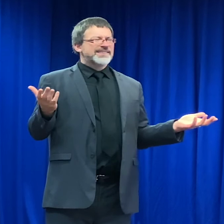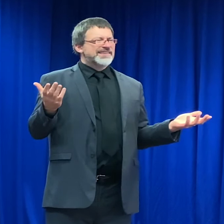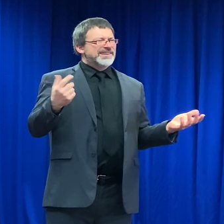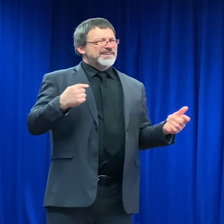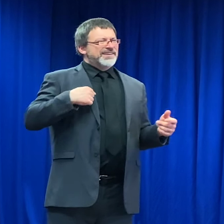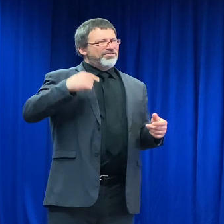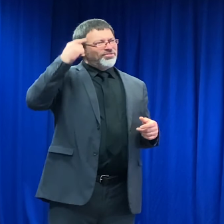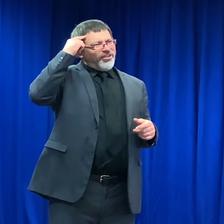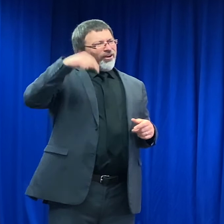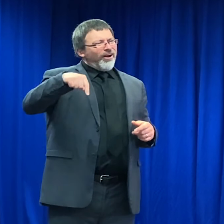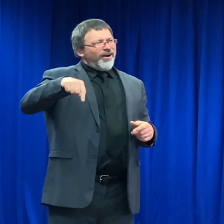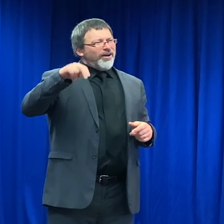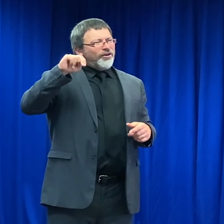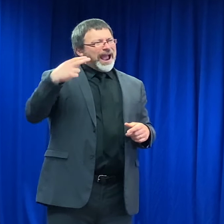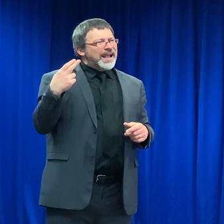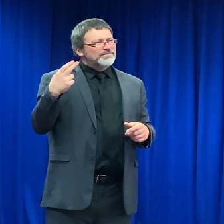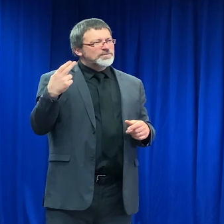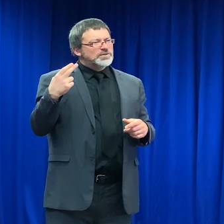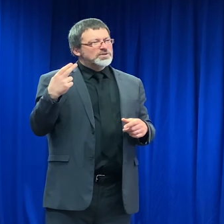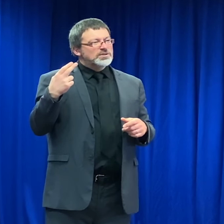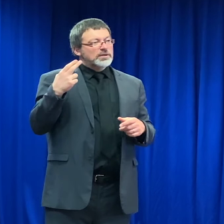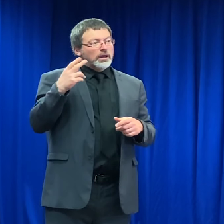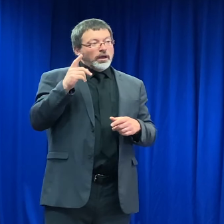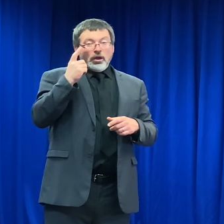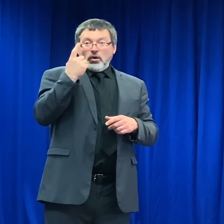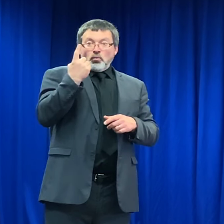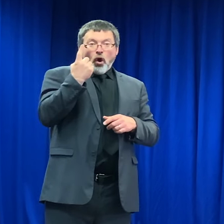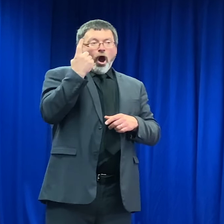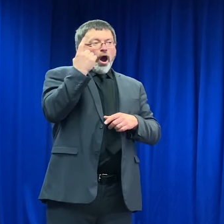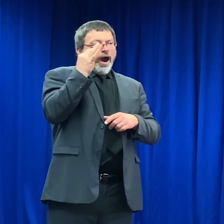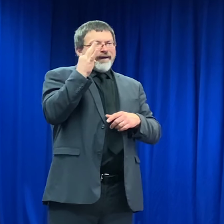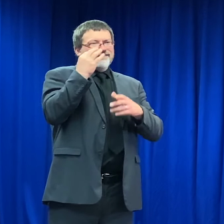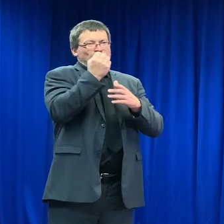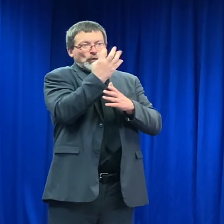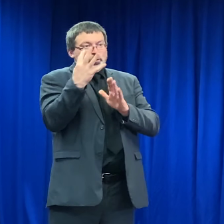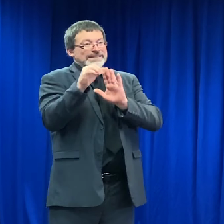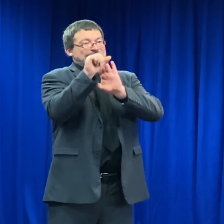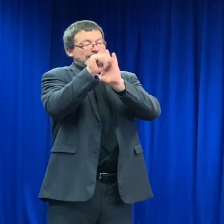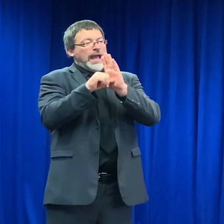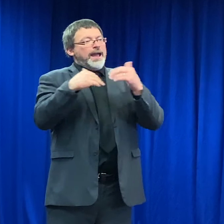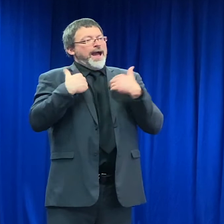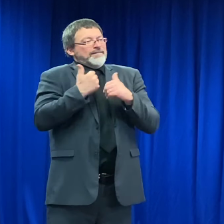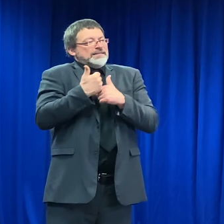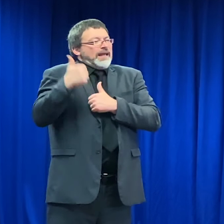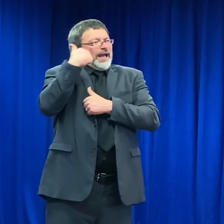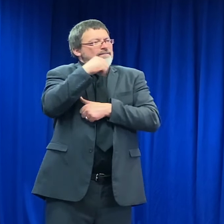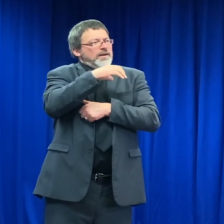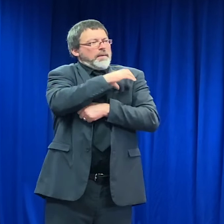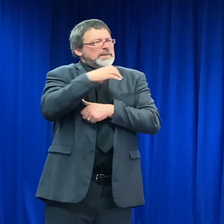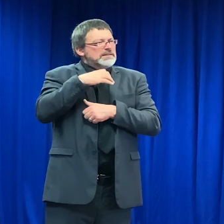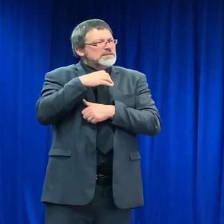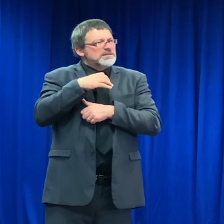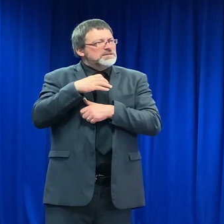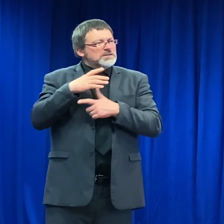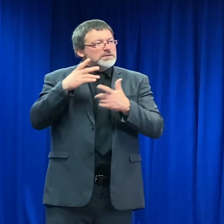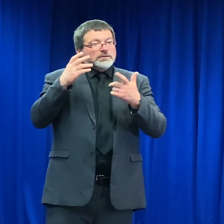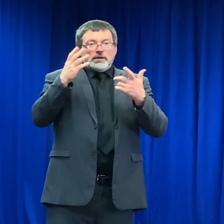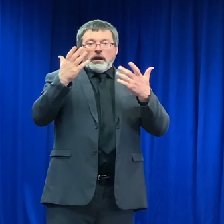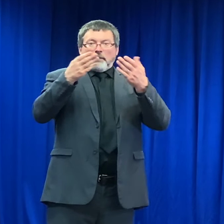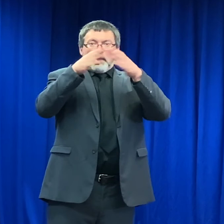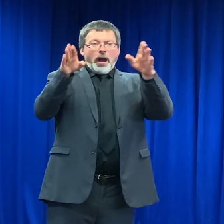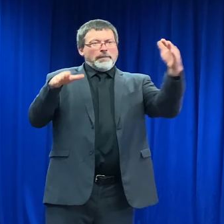in the country. It's a very unique system. The public can come and participate in those meetings every other week. It's just an